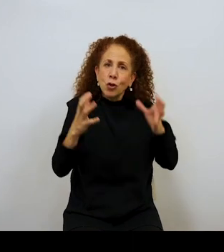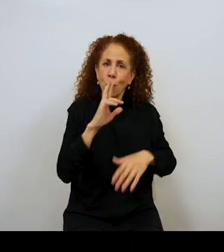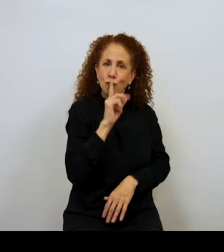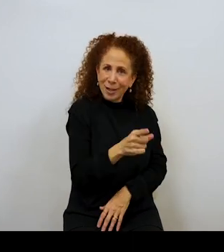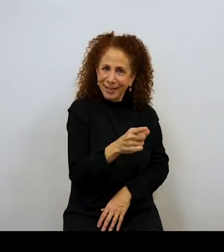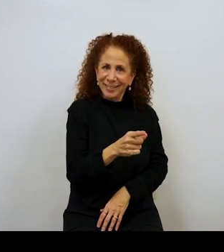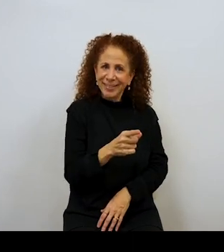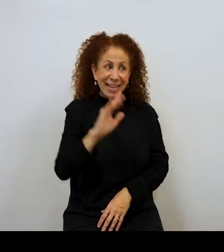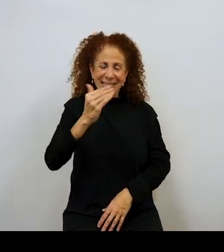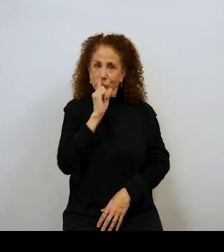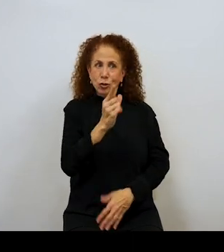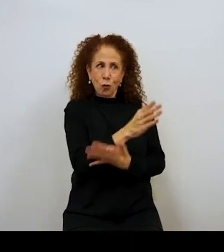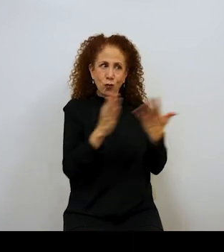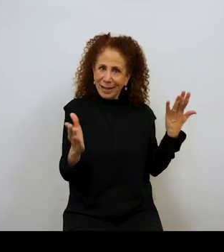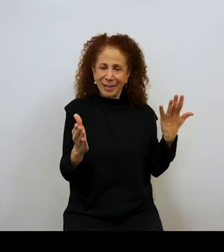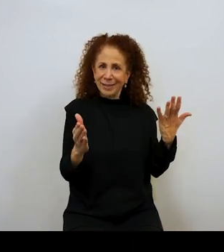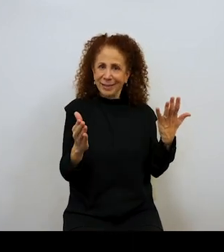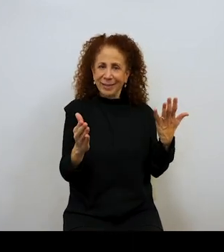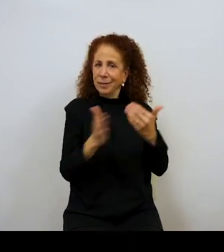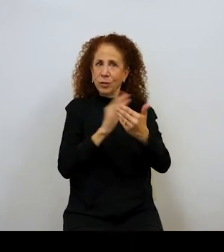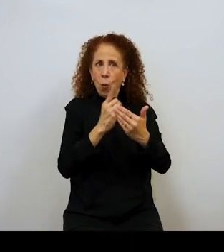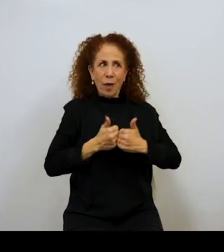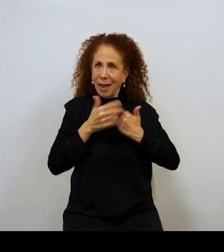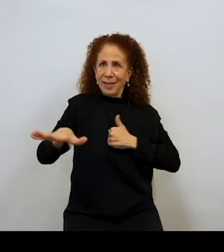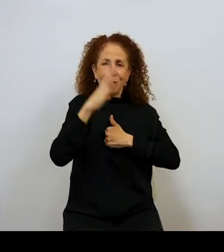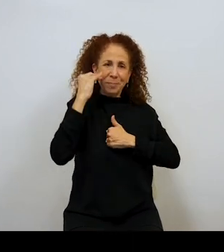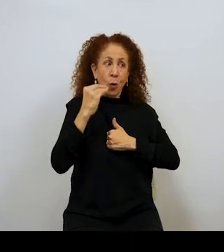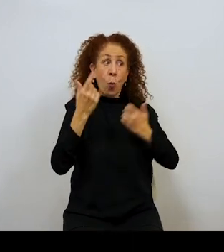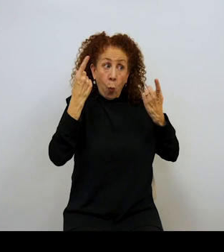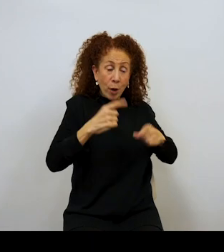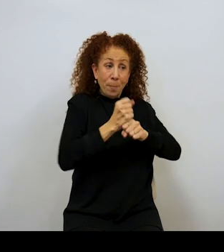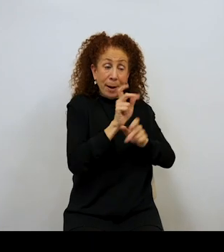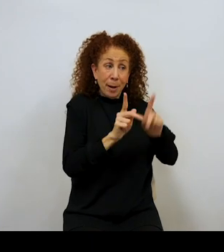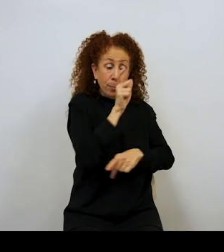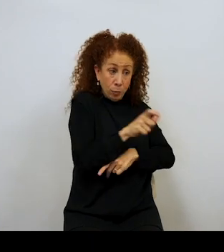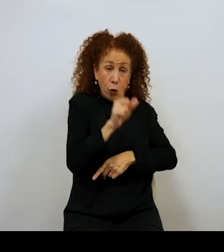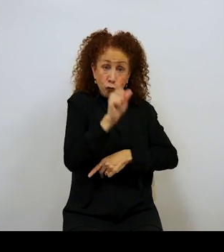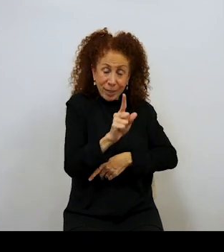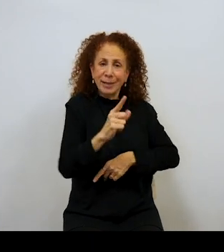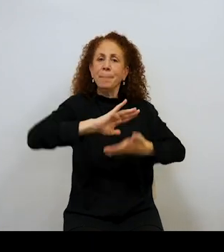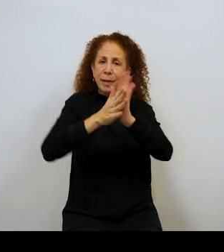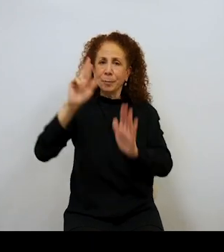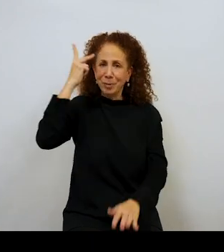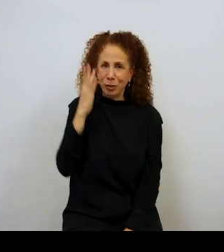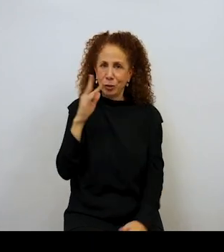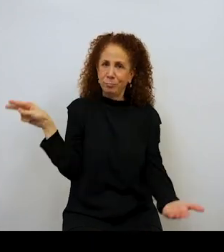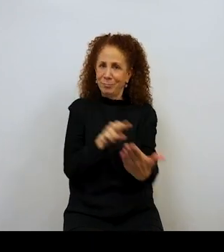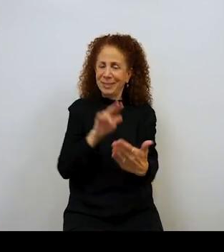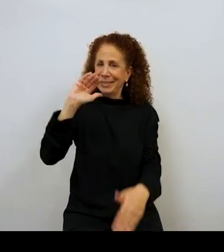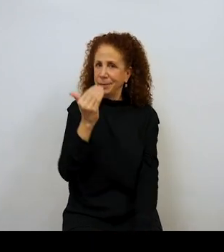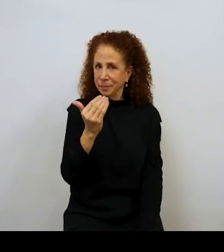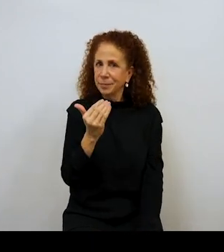real across different divides. And that once you do that, that's inevitably in some way or other a political thing to do and in a